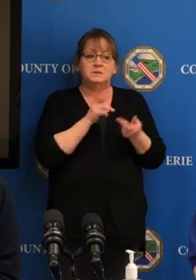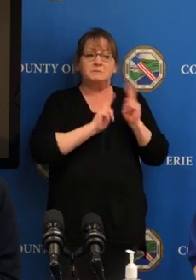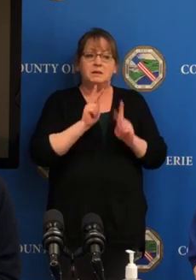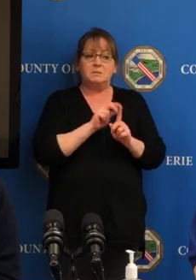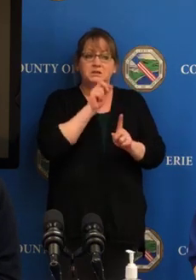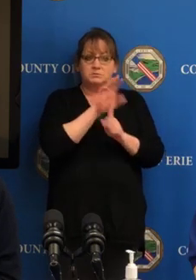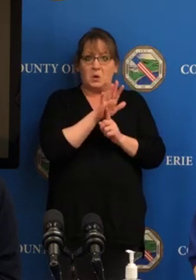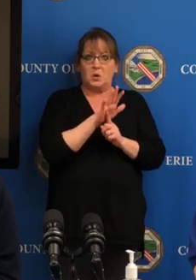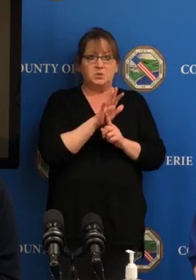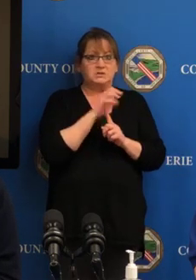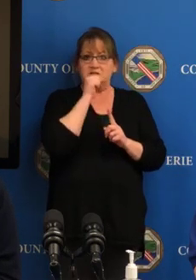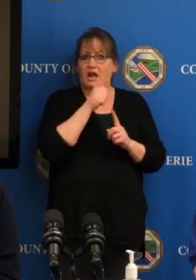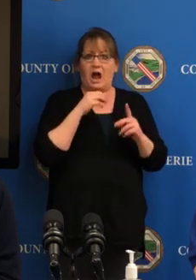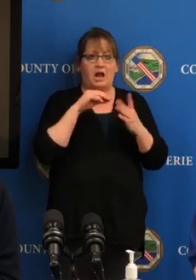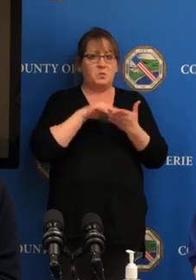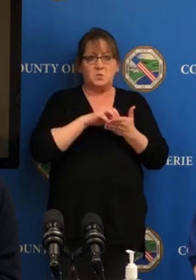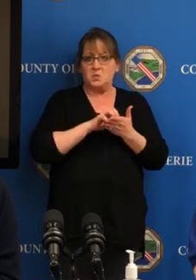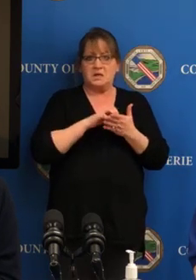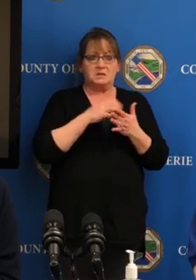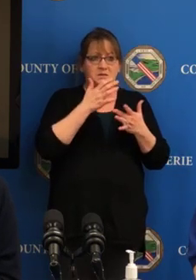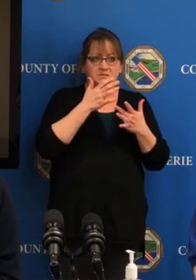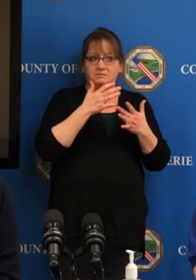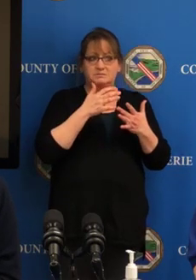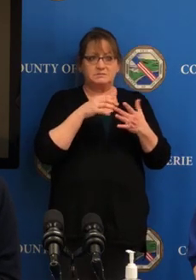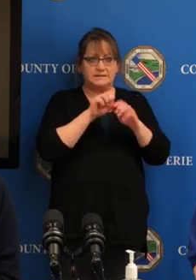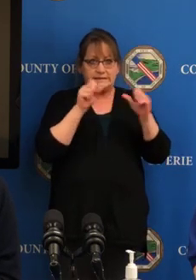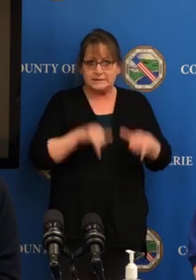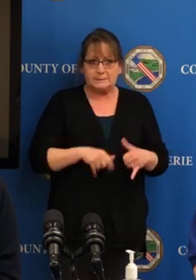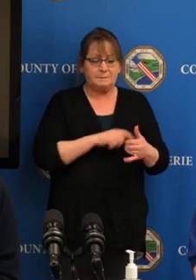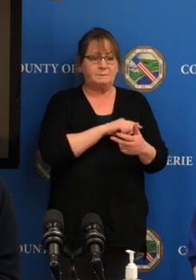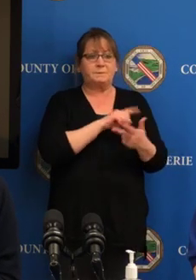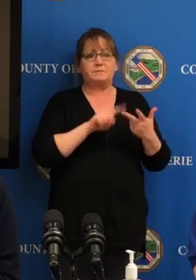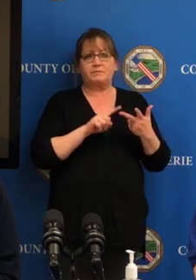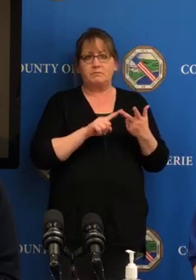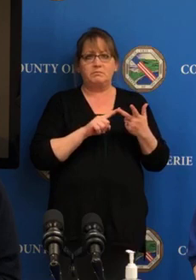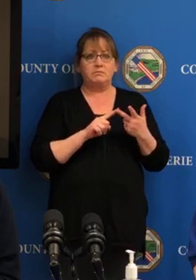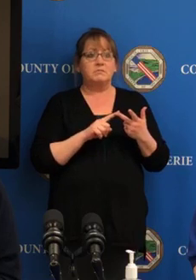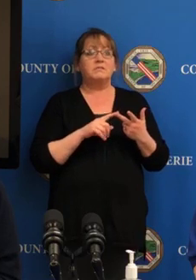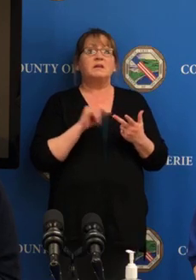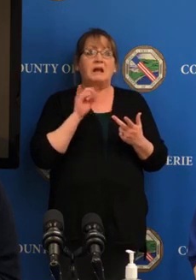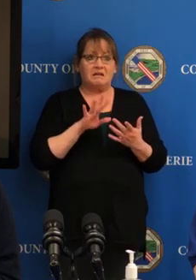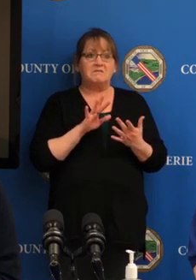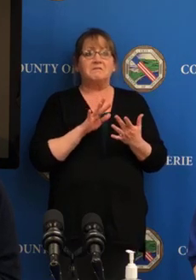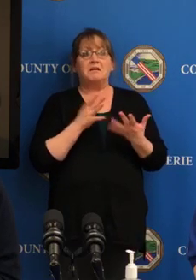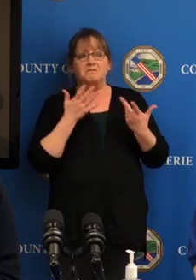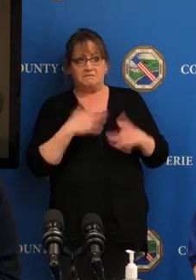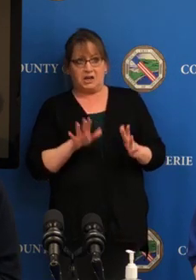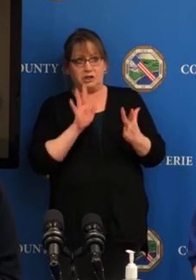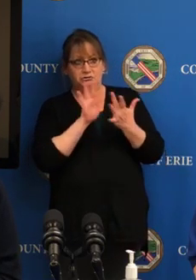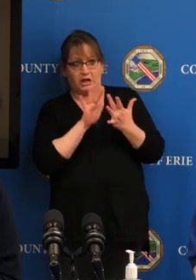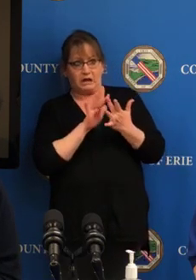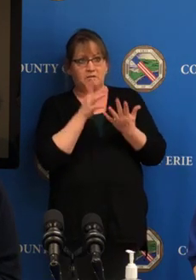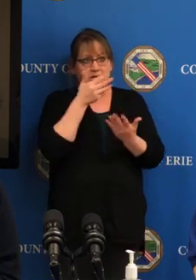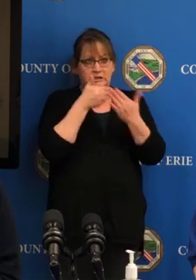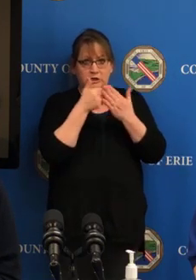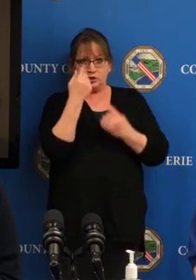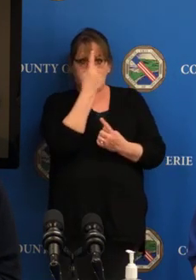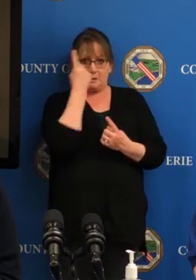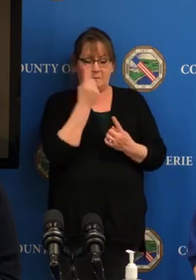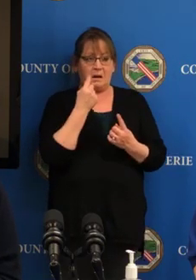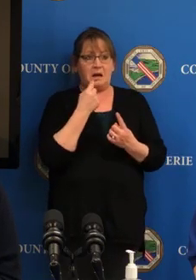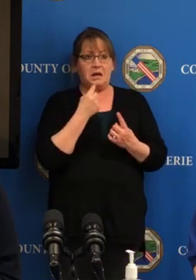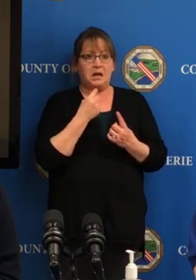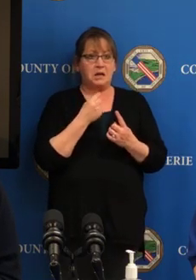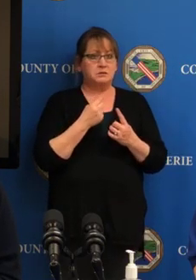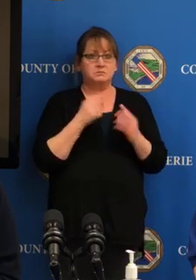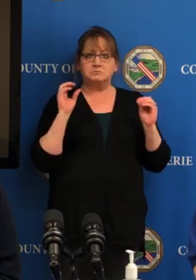health conditions or not severely ill, asymptomatic contacts of confirmed cases. So even if you had a contact with the confirmed